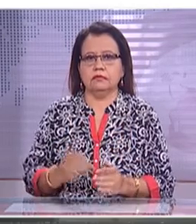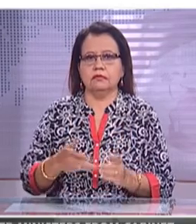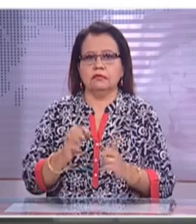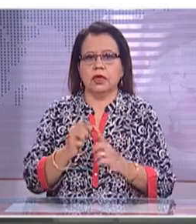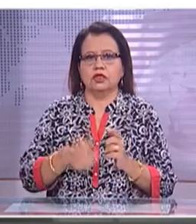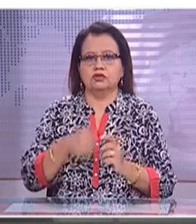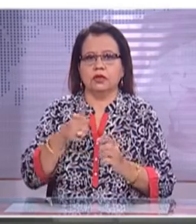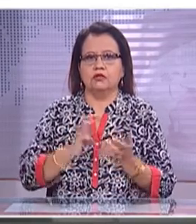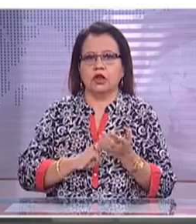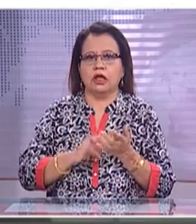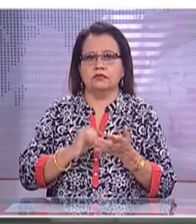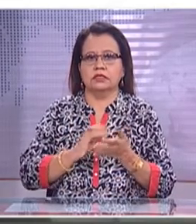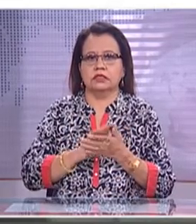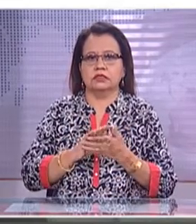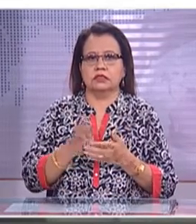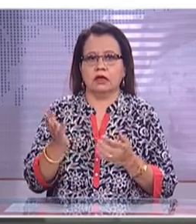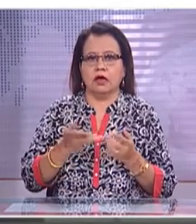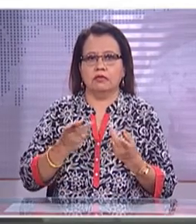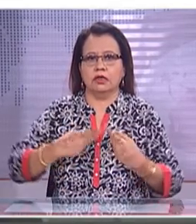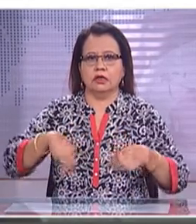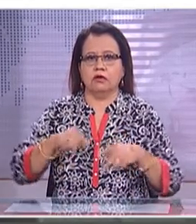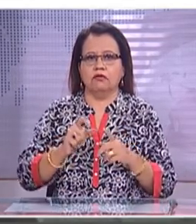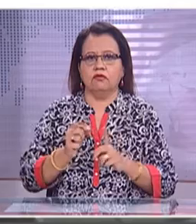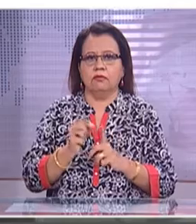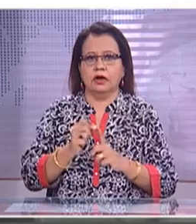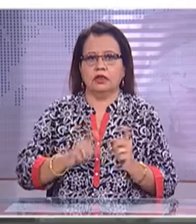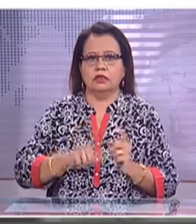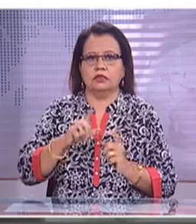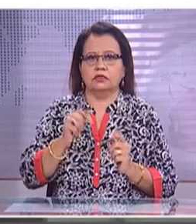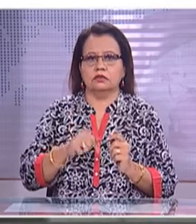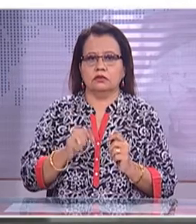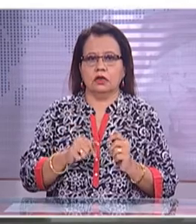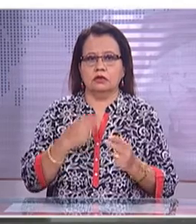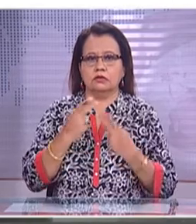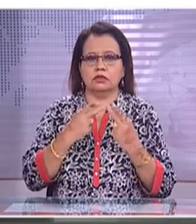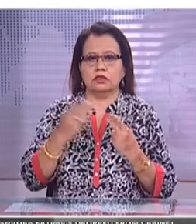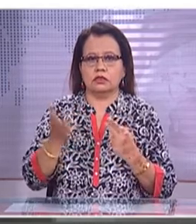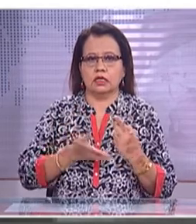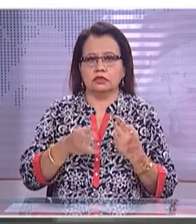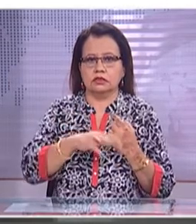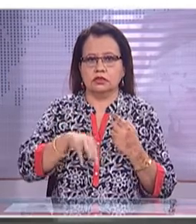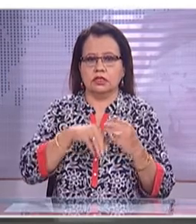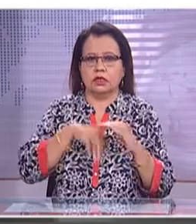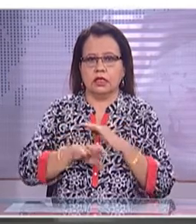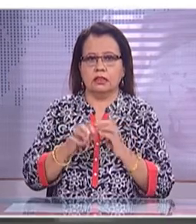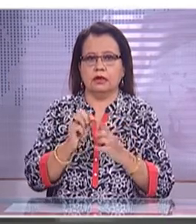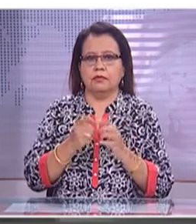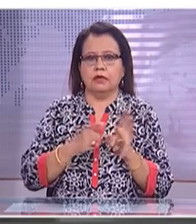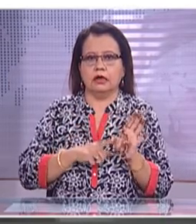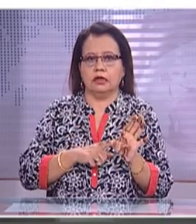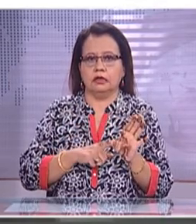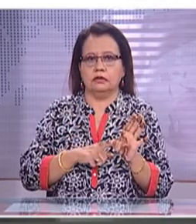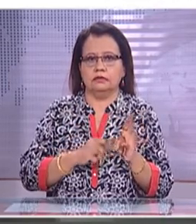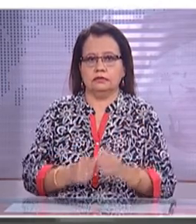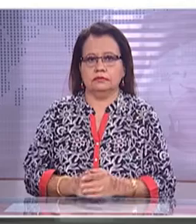Meanwhile, party supremo Mulayam Singh has convened a meeting of all party leaders today to discuss the current situation in the party.